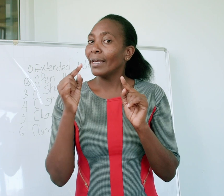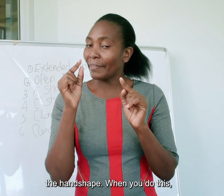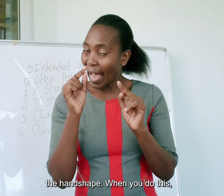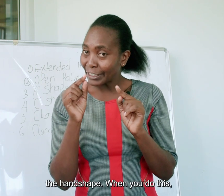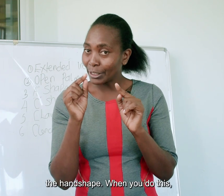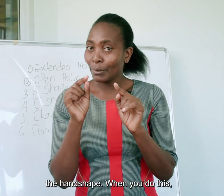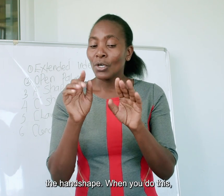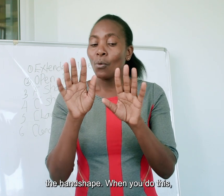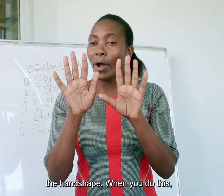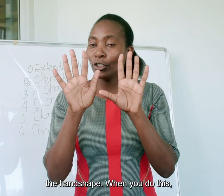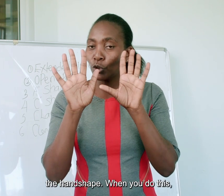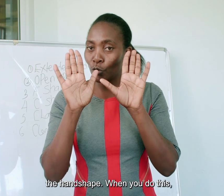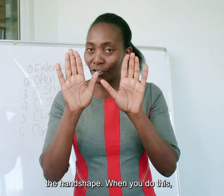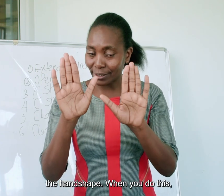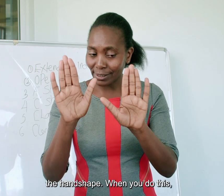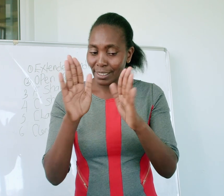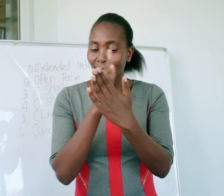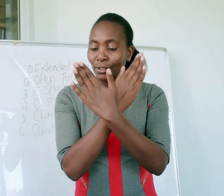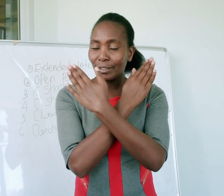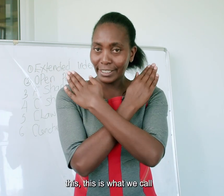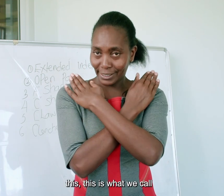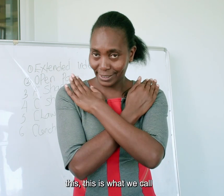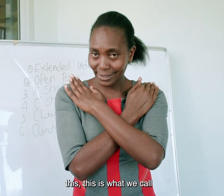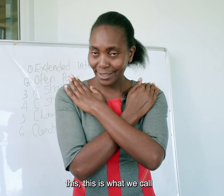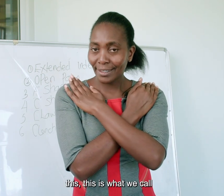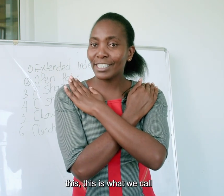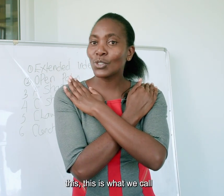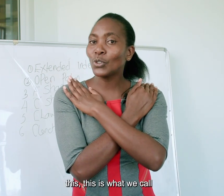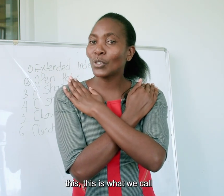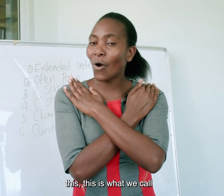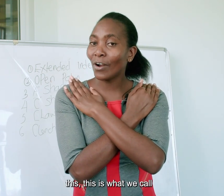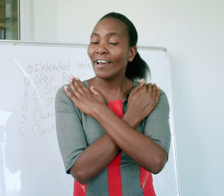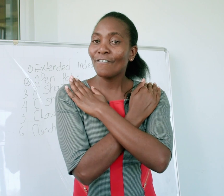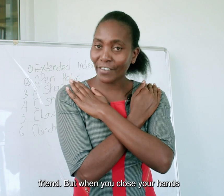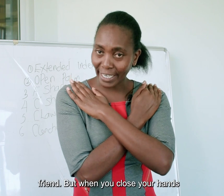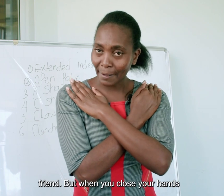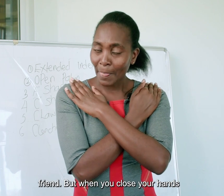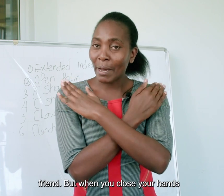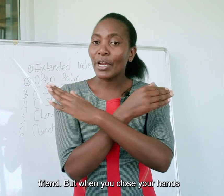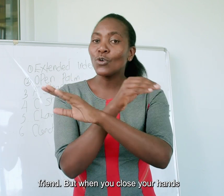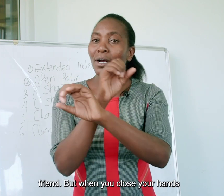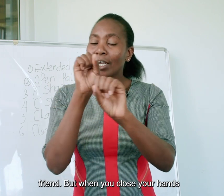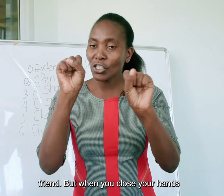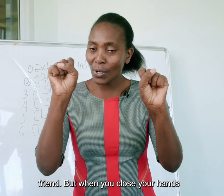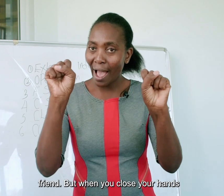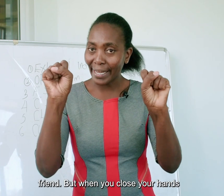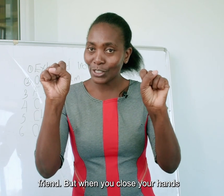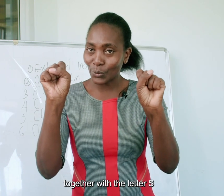the handshake. When you do this, this is what we call friend. But when you close your hands